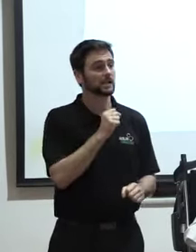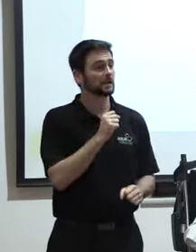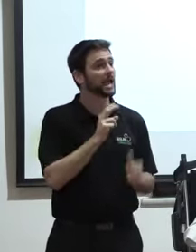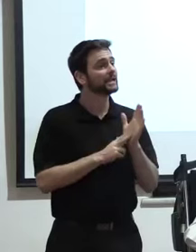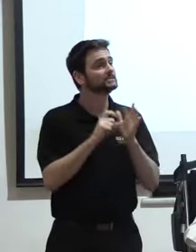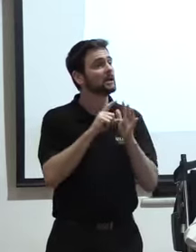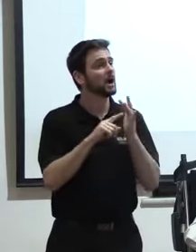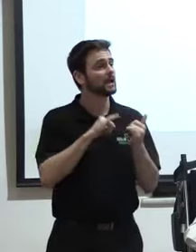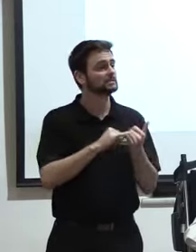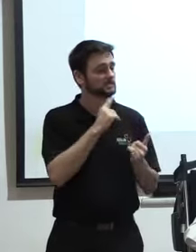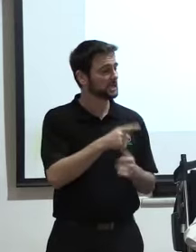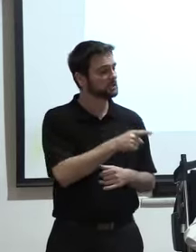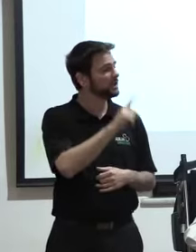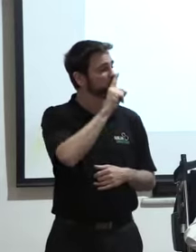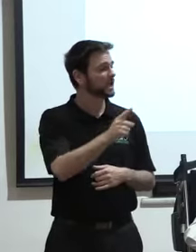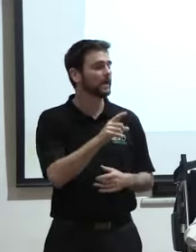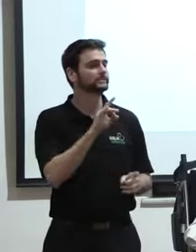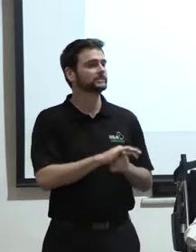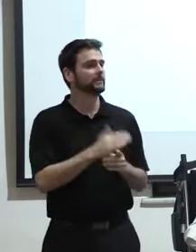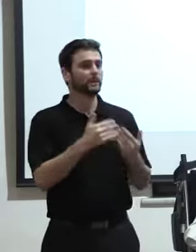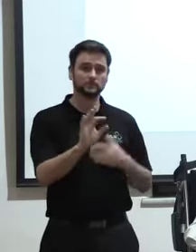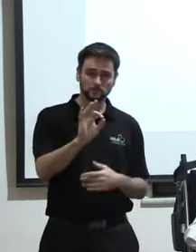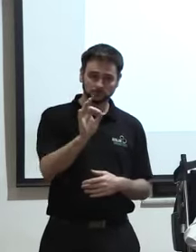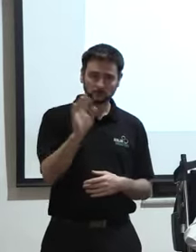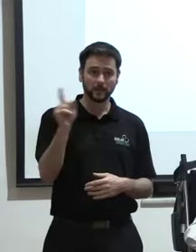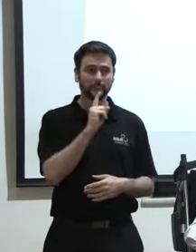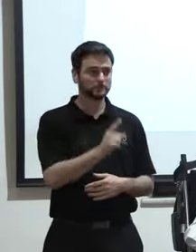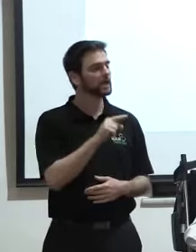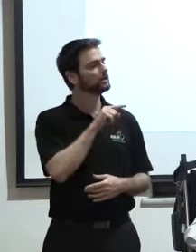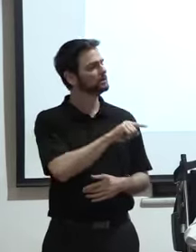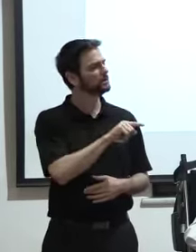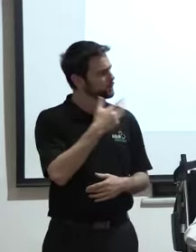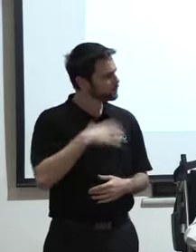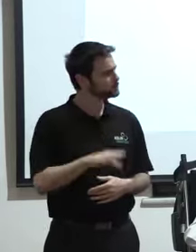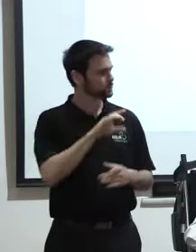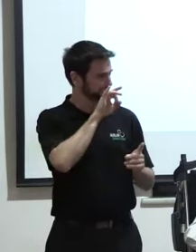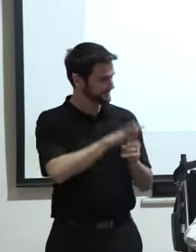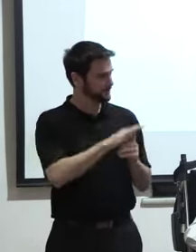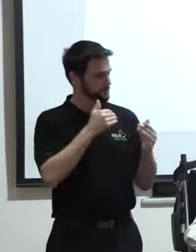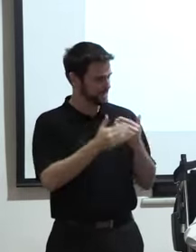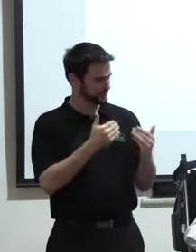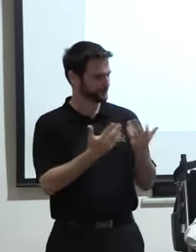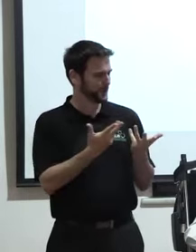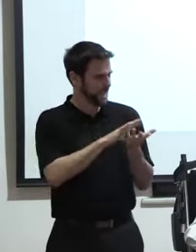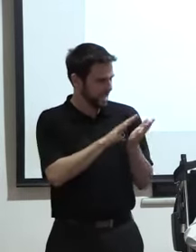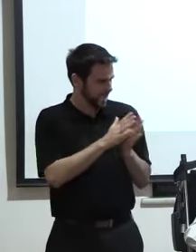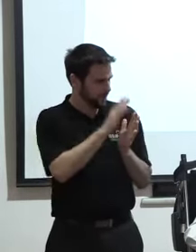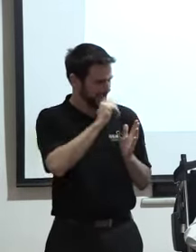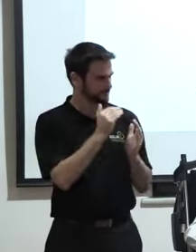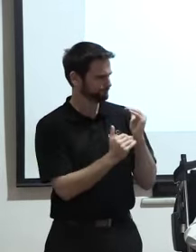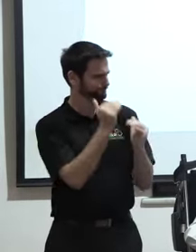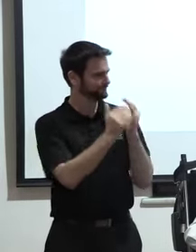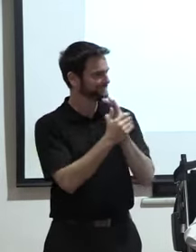would say, if self-managing is one of your goals, how can we build your skills so you can eventually do that yourself?